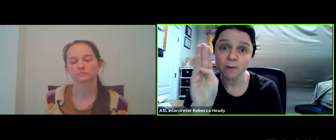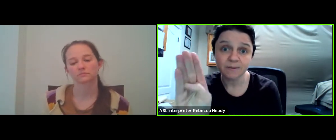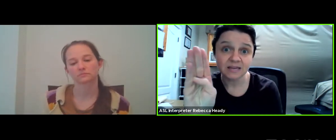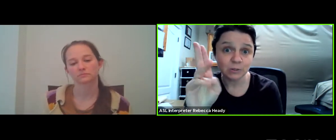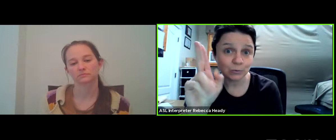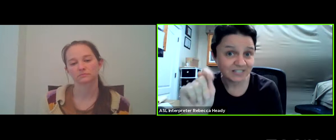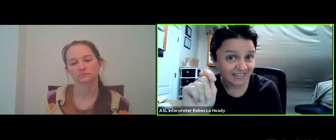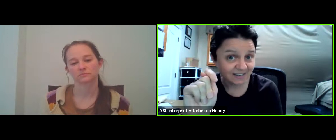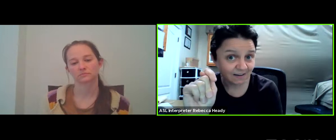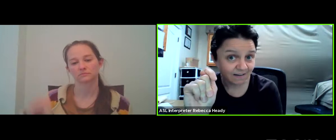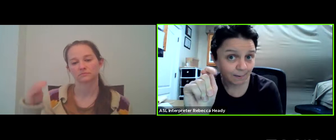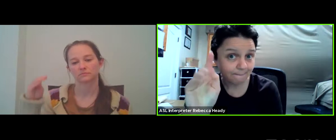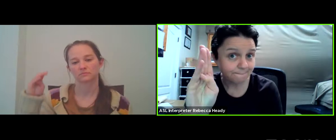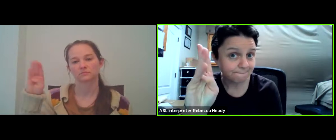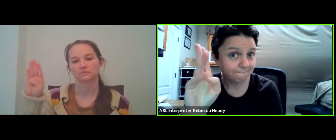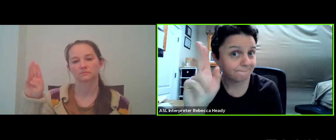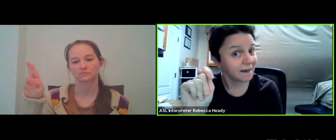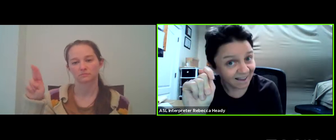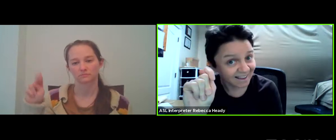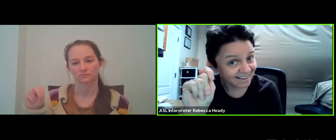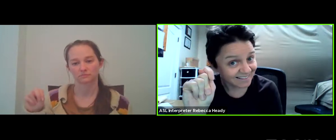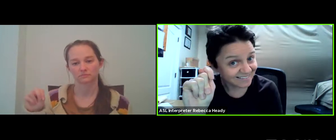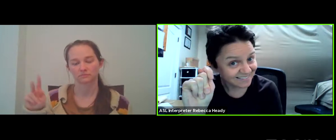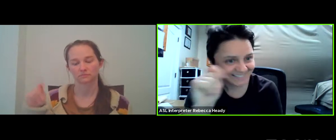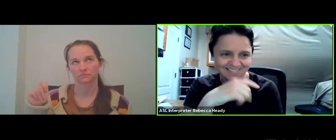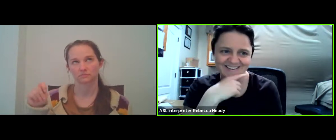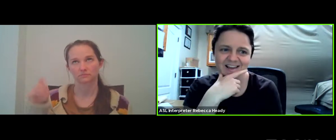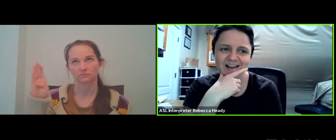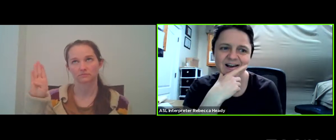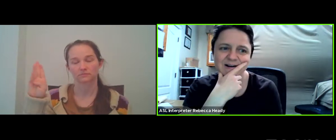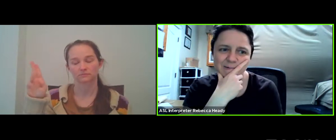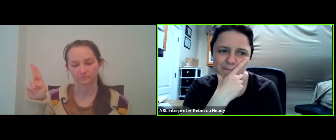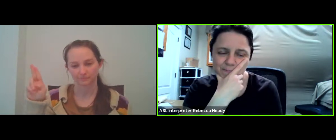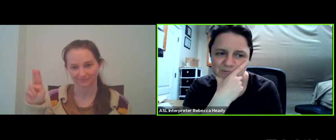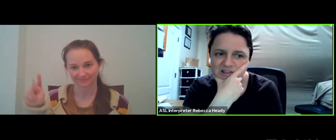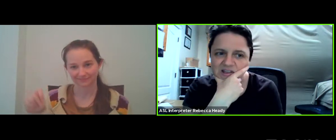Sometimes they fingerspell B-U-T, but